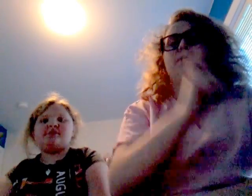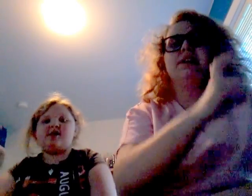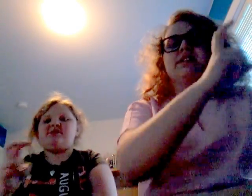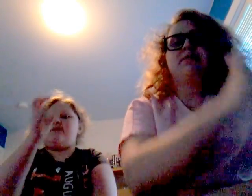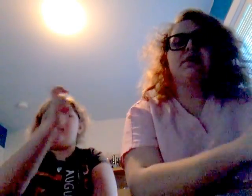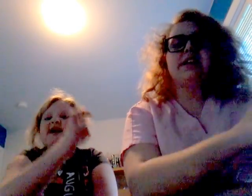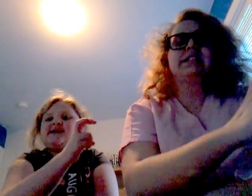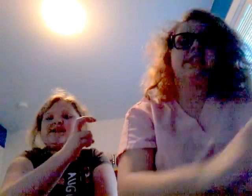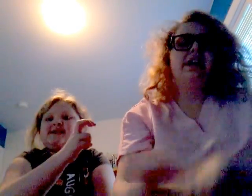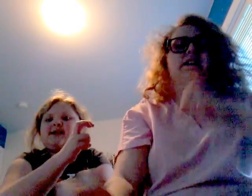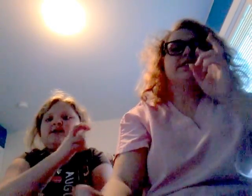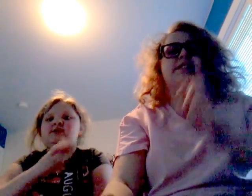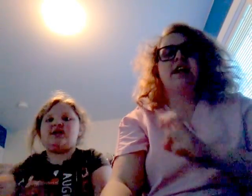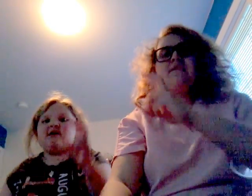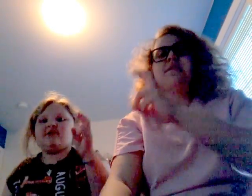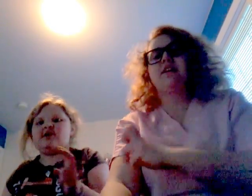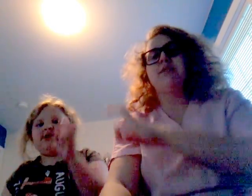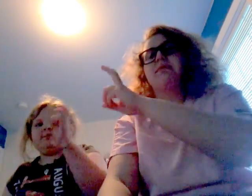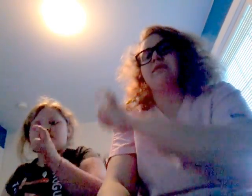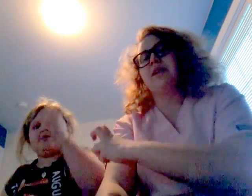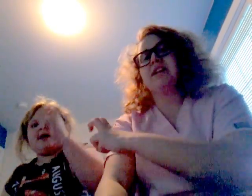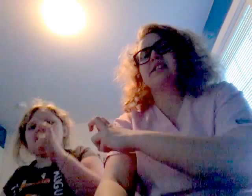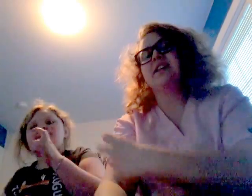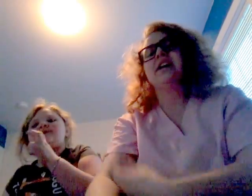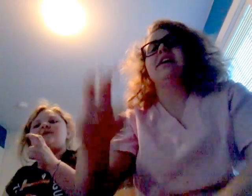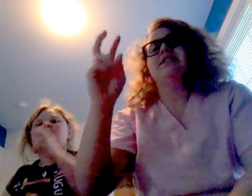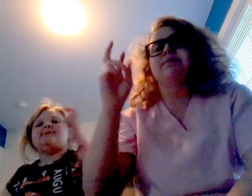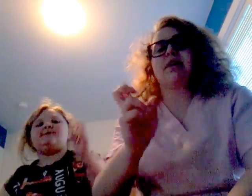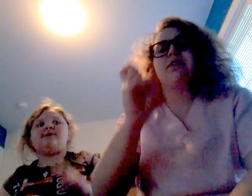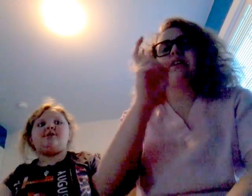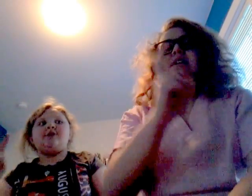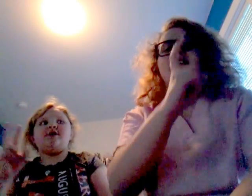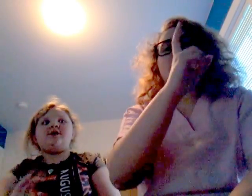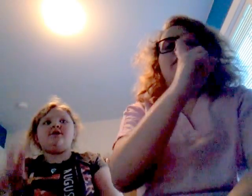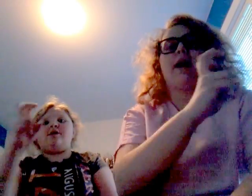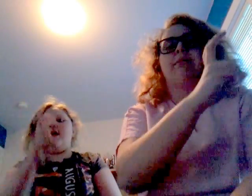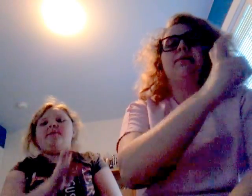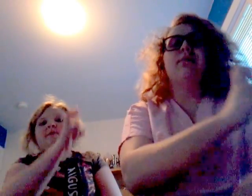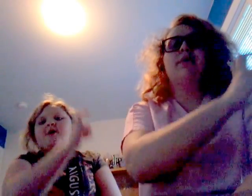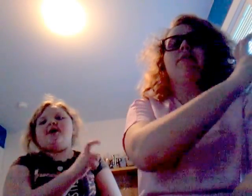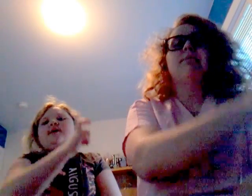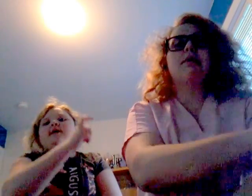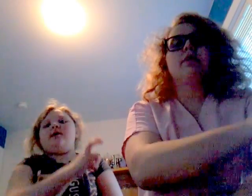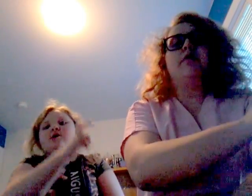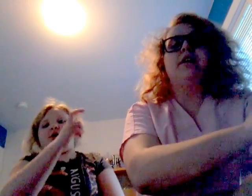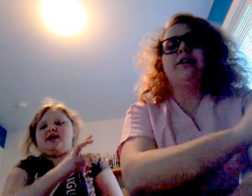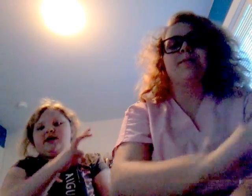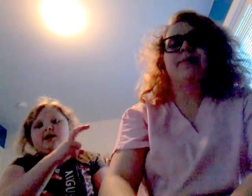hops from place to place to save the human race he's Murray the rabbit boy Murray